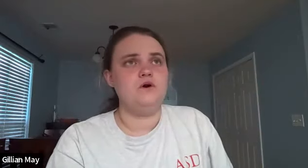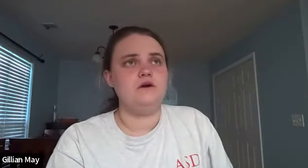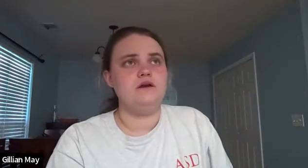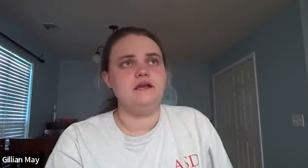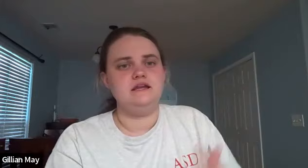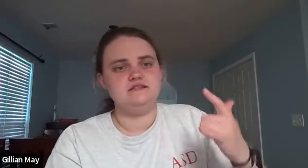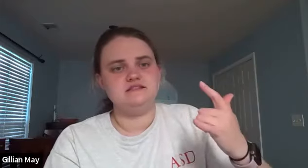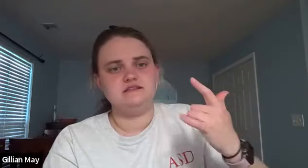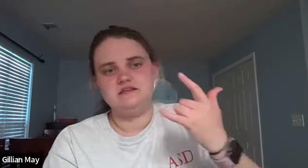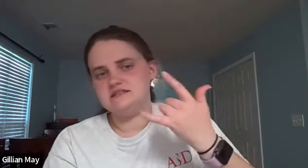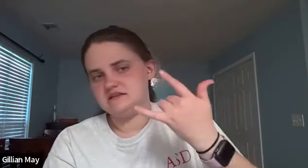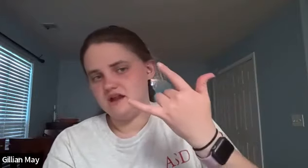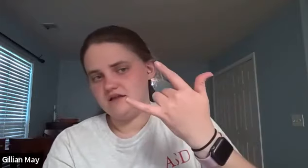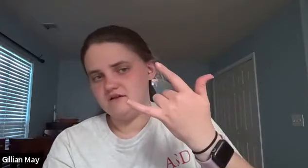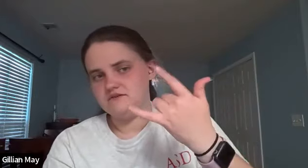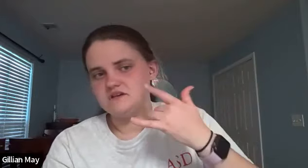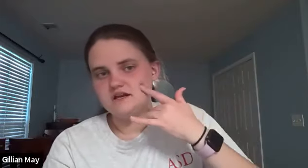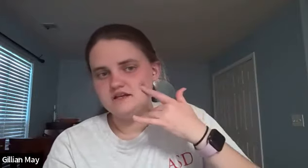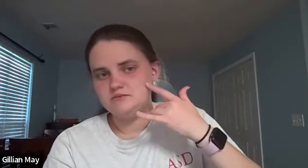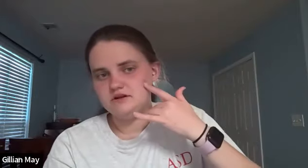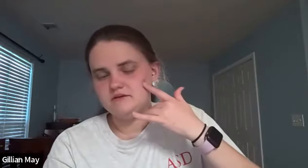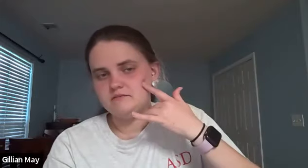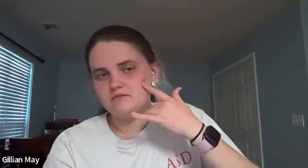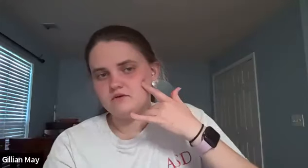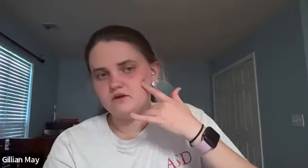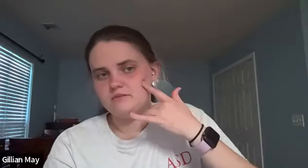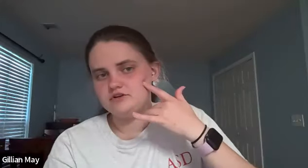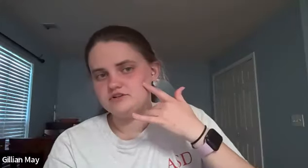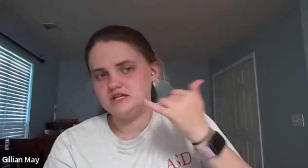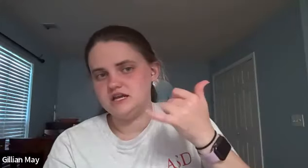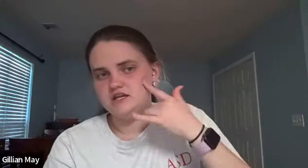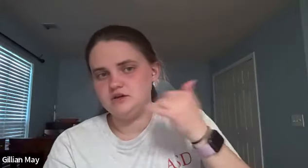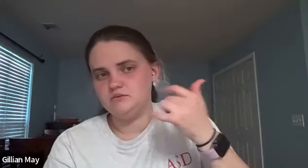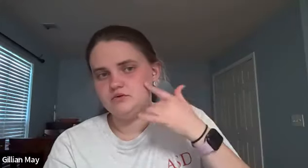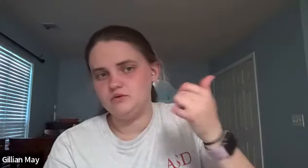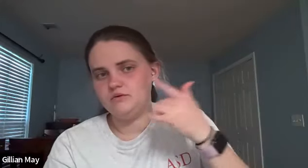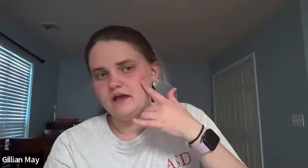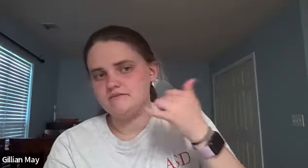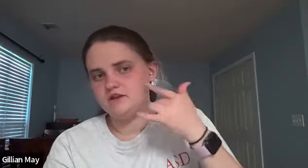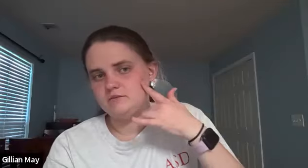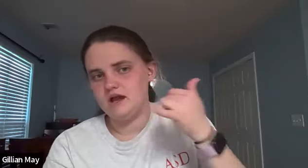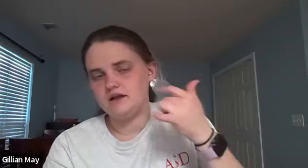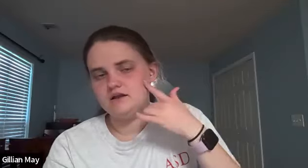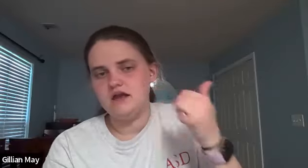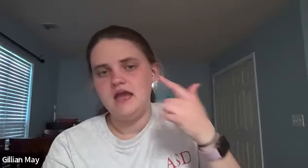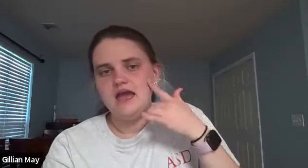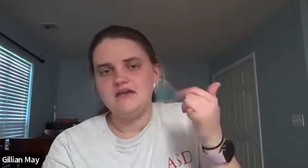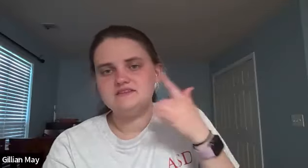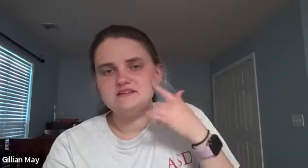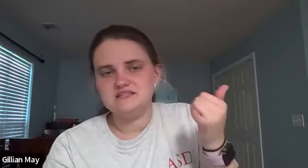for, and this is like the I love you sign. You put it up on your cheek and then you pull that finger back. And this is because this is the